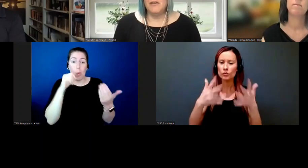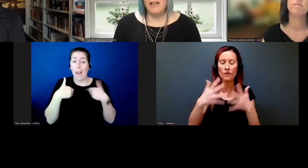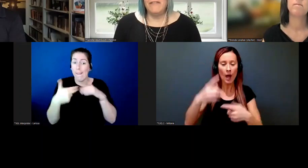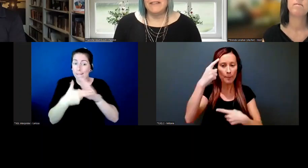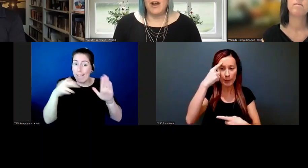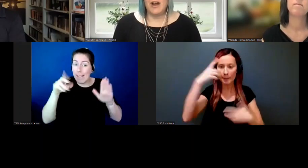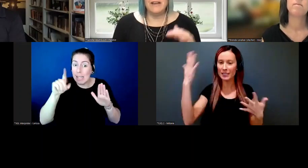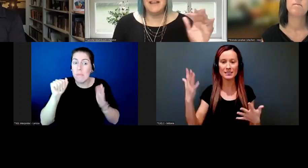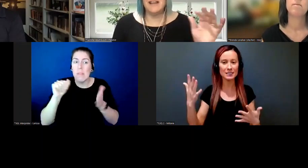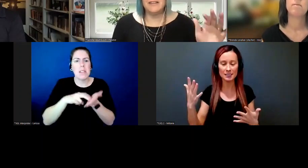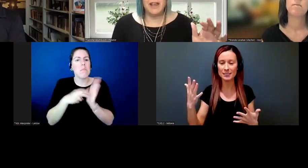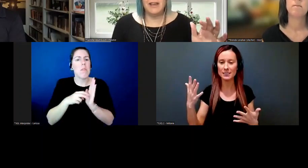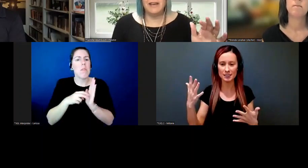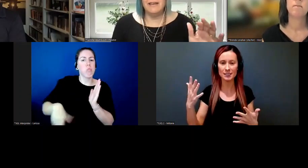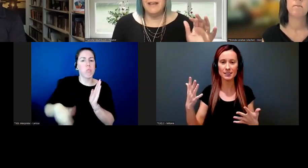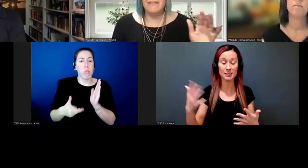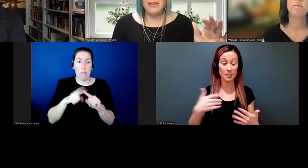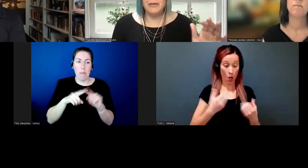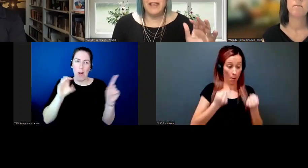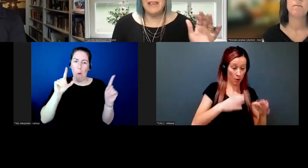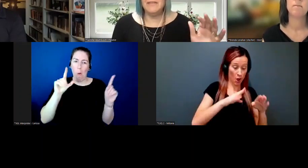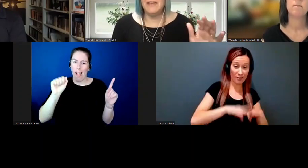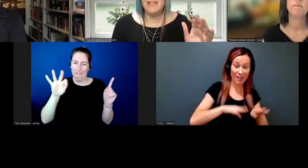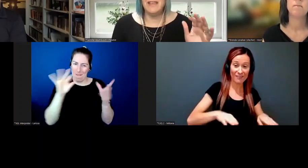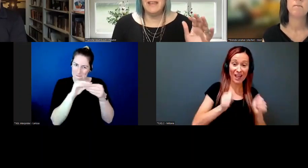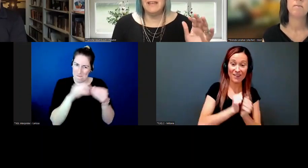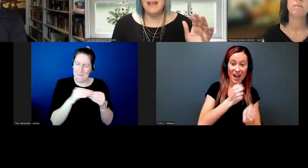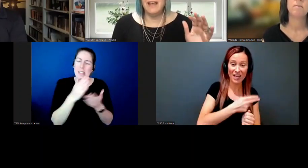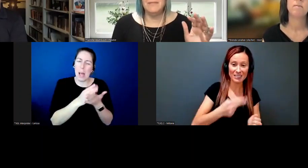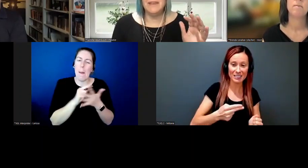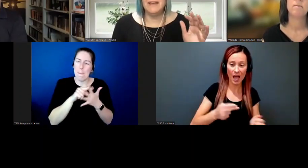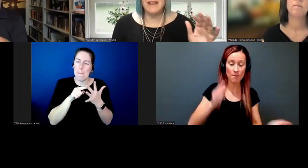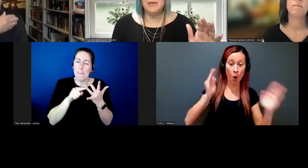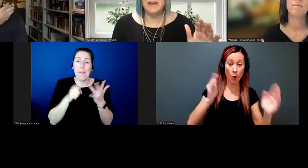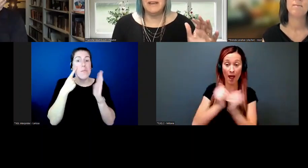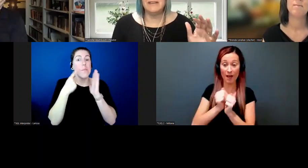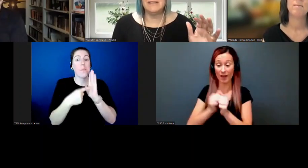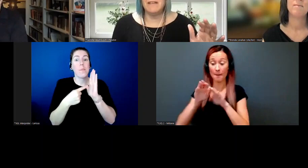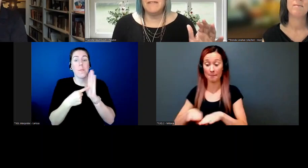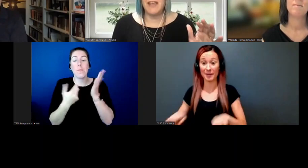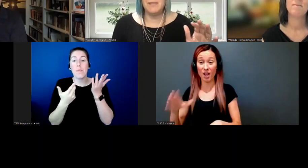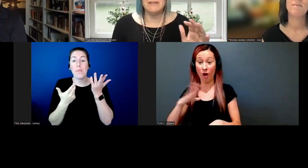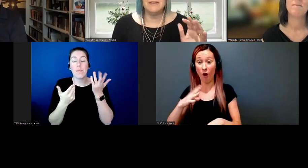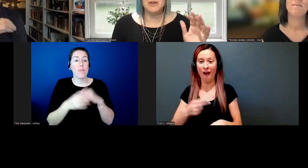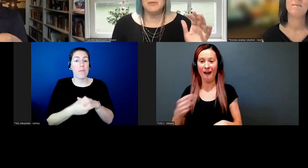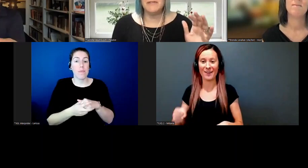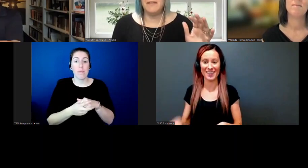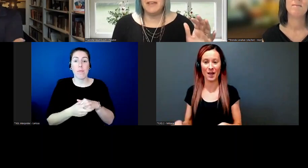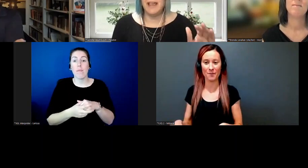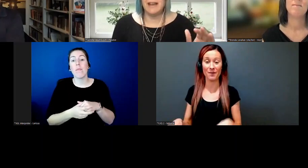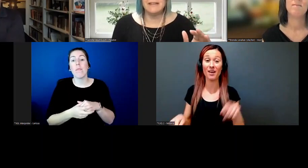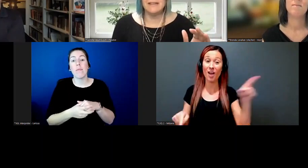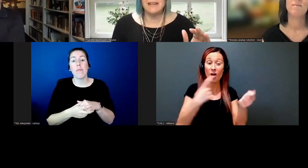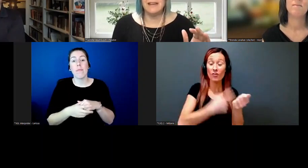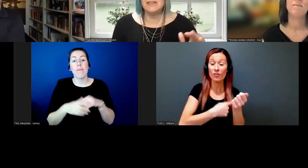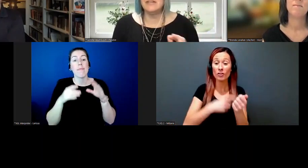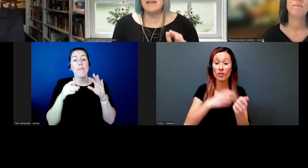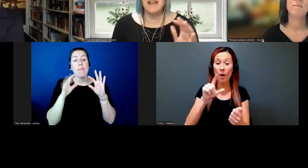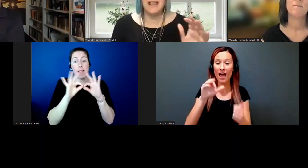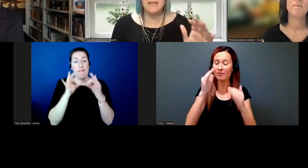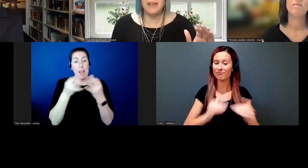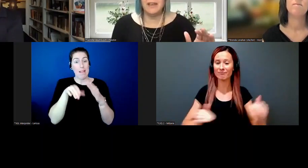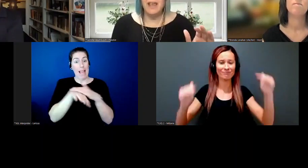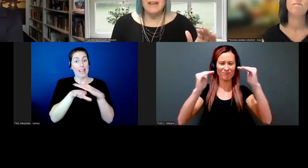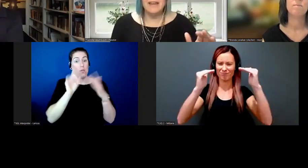Dr. Olaf has already touched on a few, like even the inequities among families in terms of having access to the